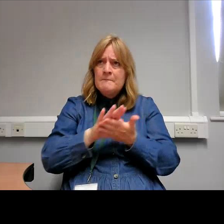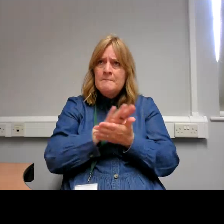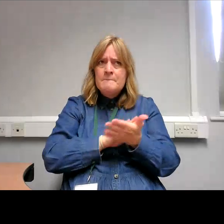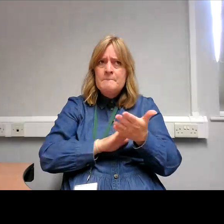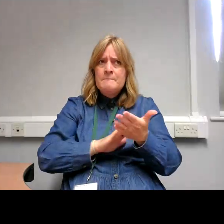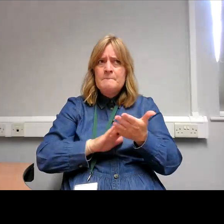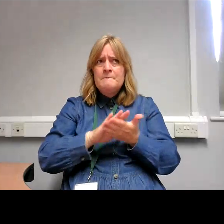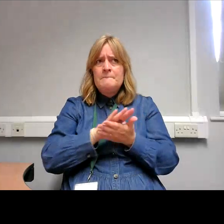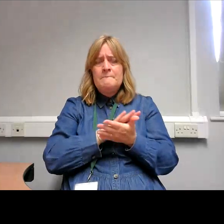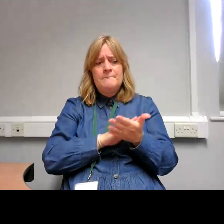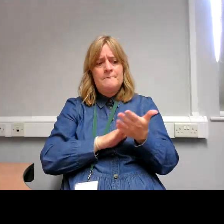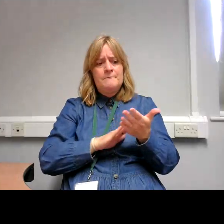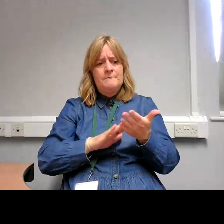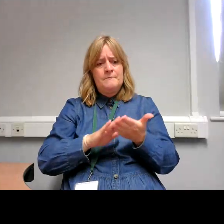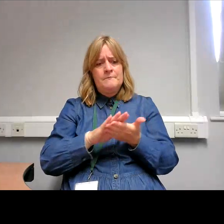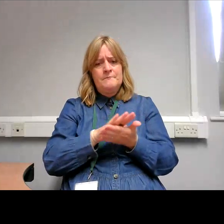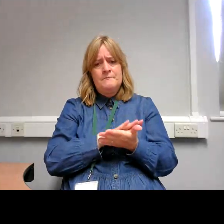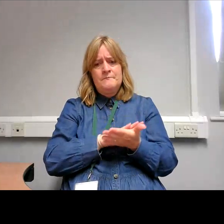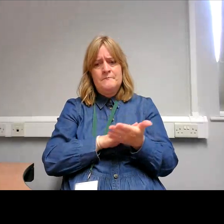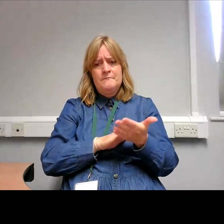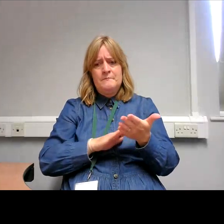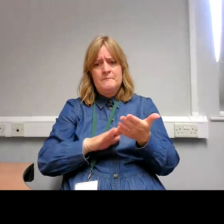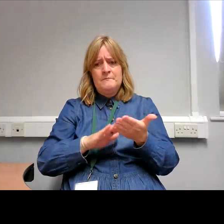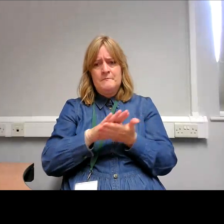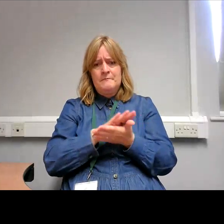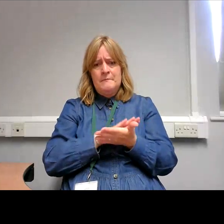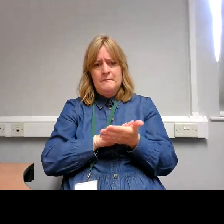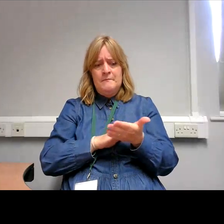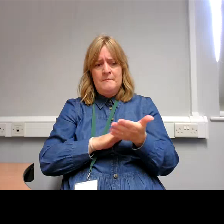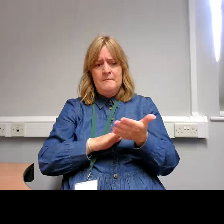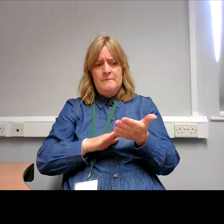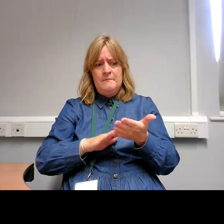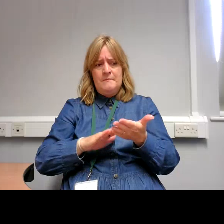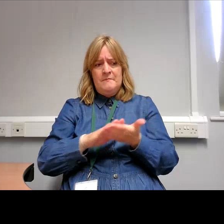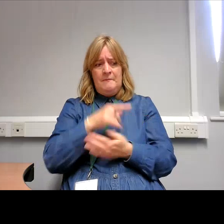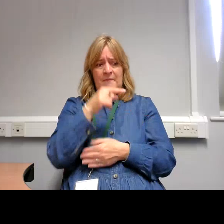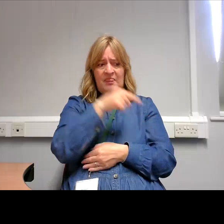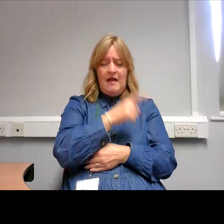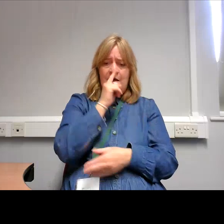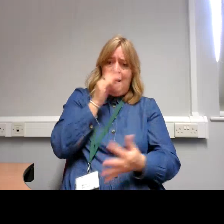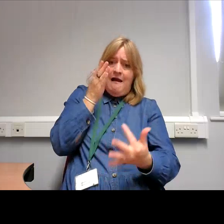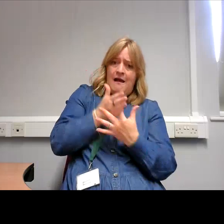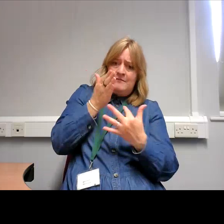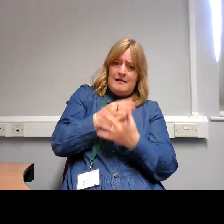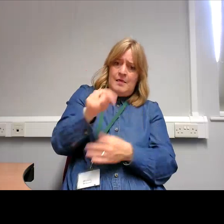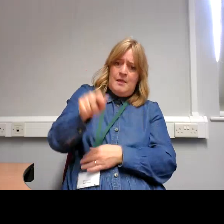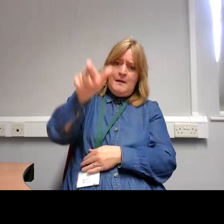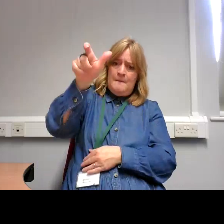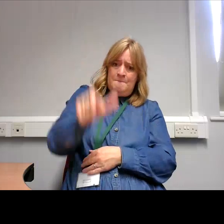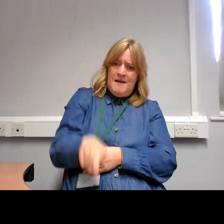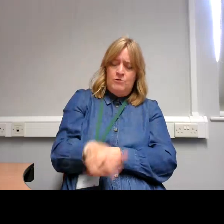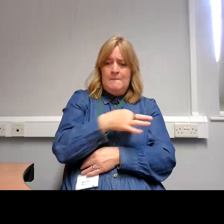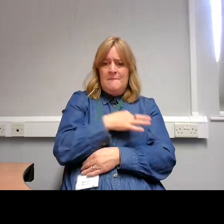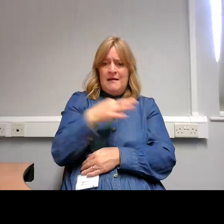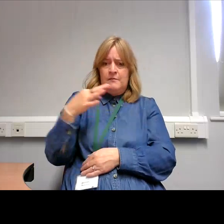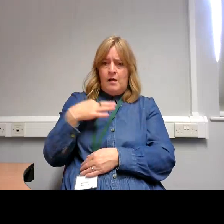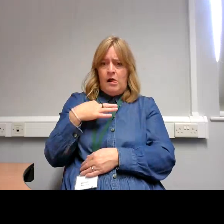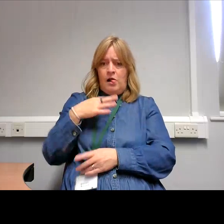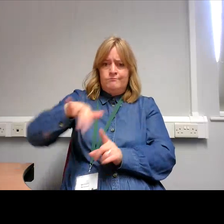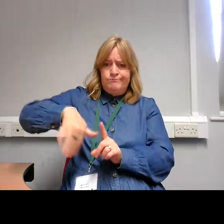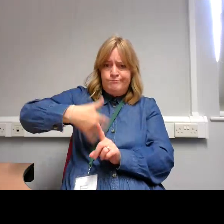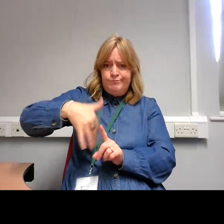have sight of as much patient medical information as a GP to